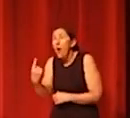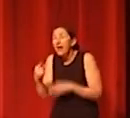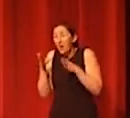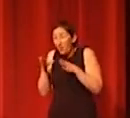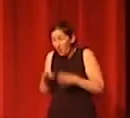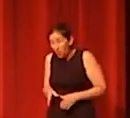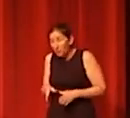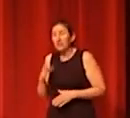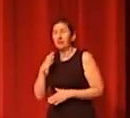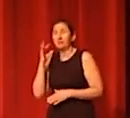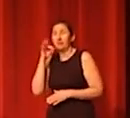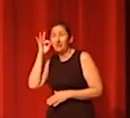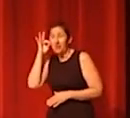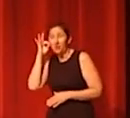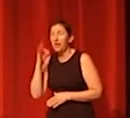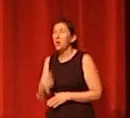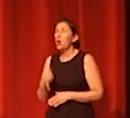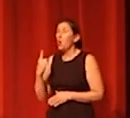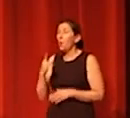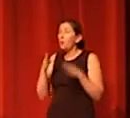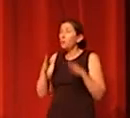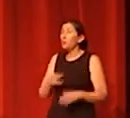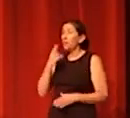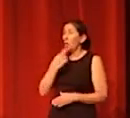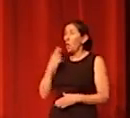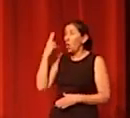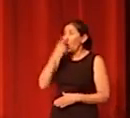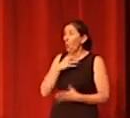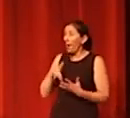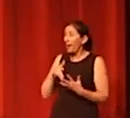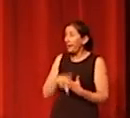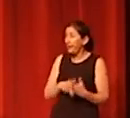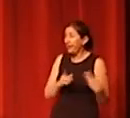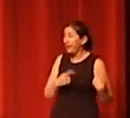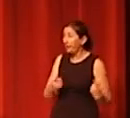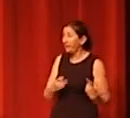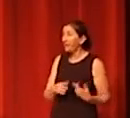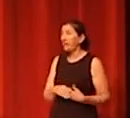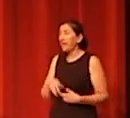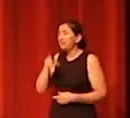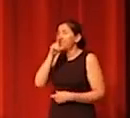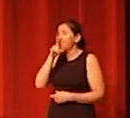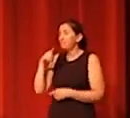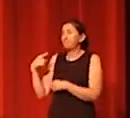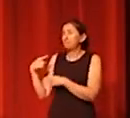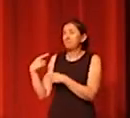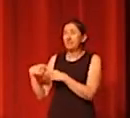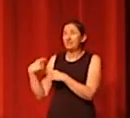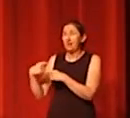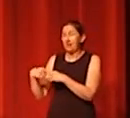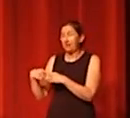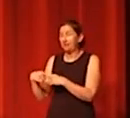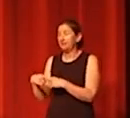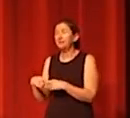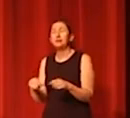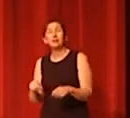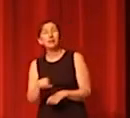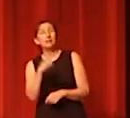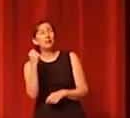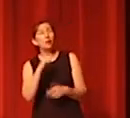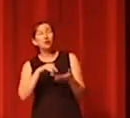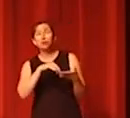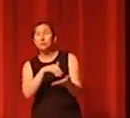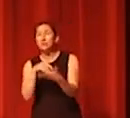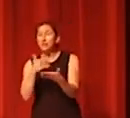one Native Hawaiian participant, and they don't have demographics for Hispanics in that study. And then with lecanemab clinical